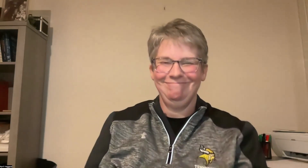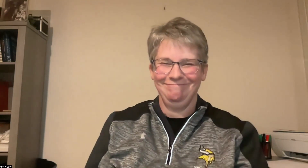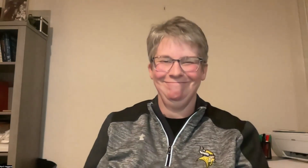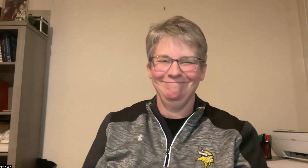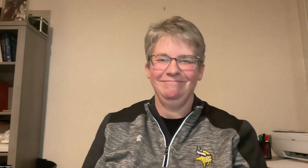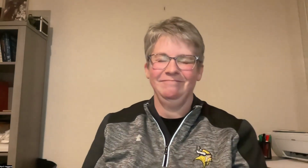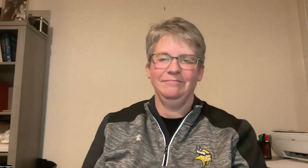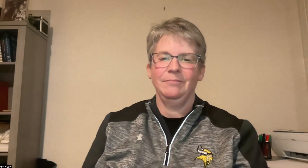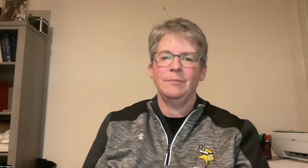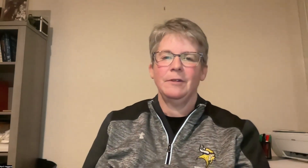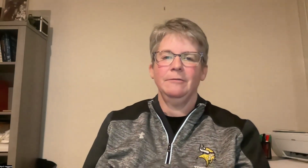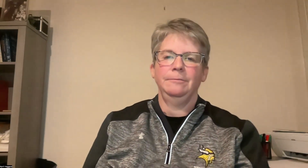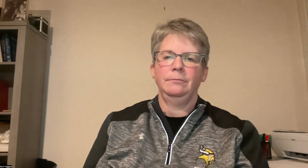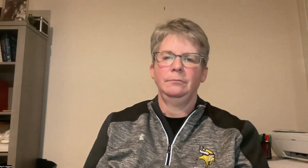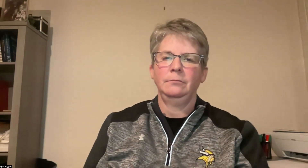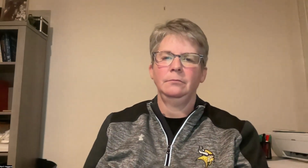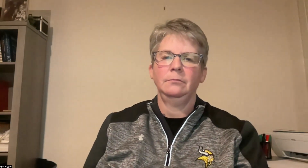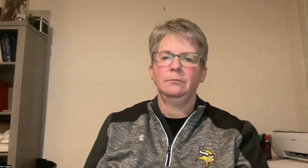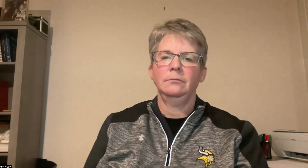Okay. And then